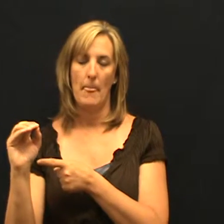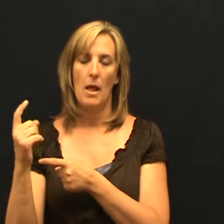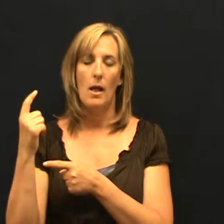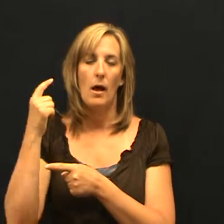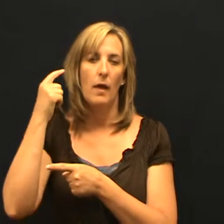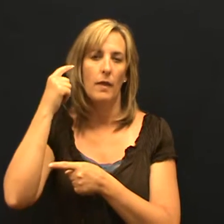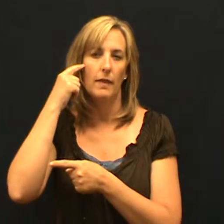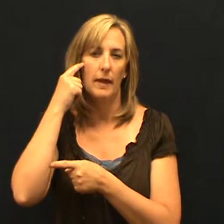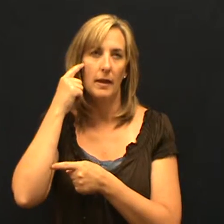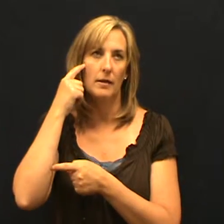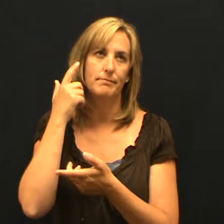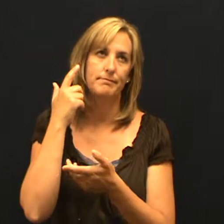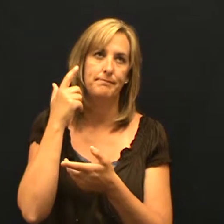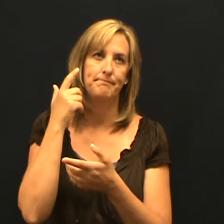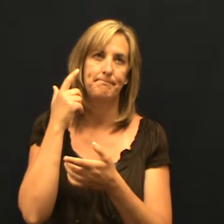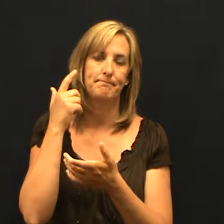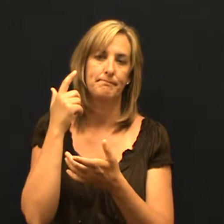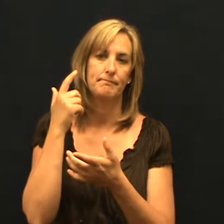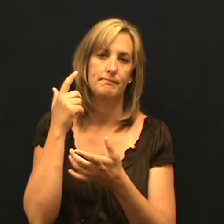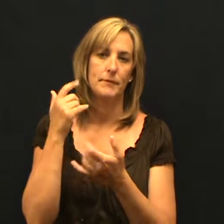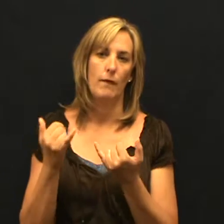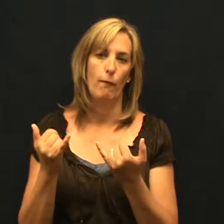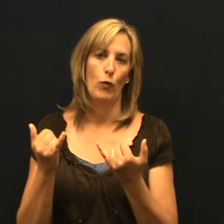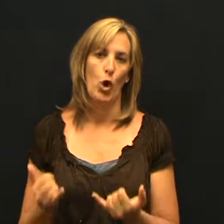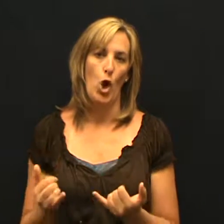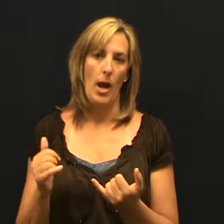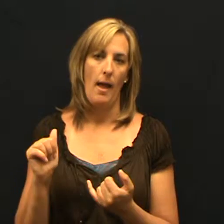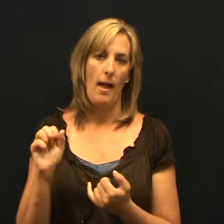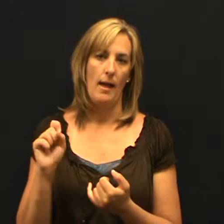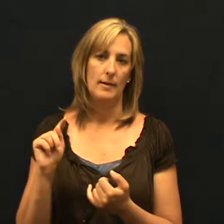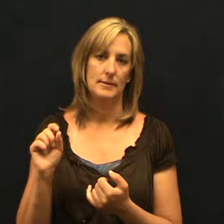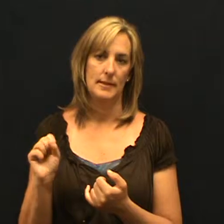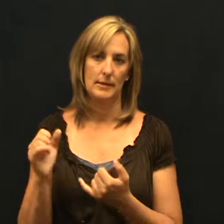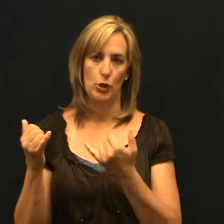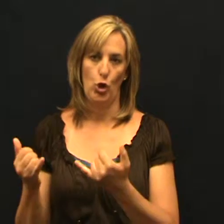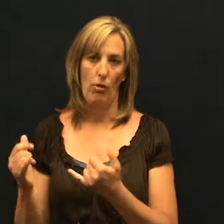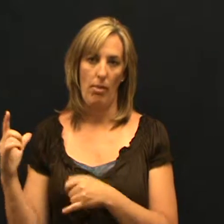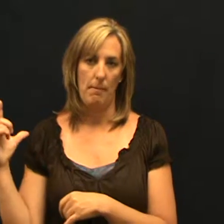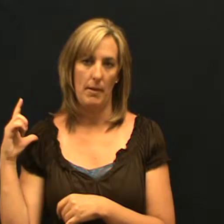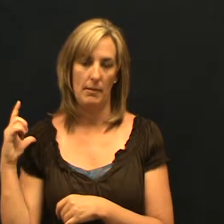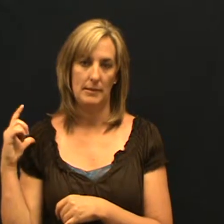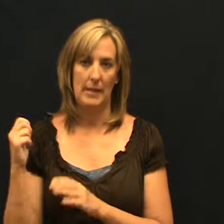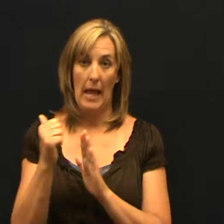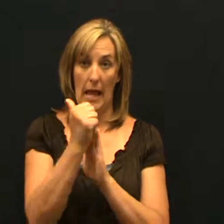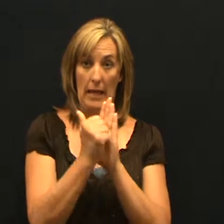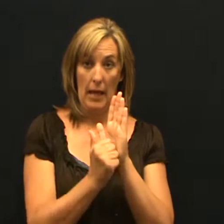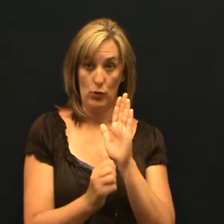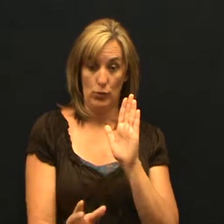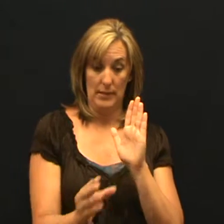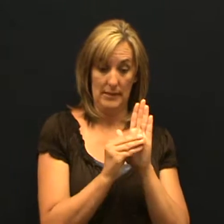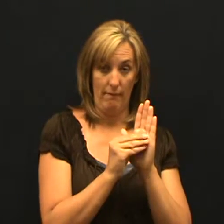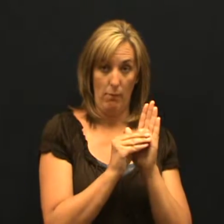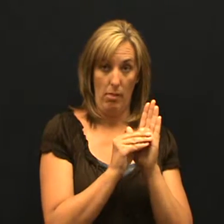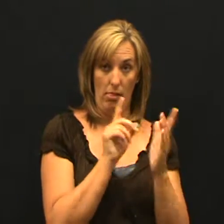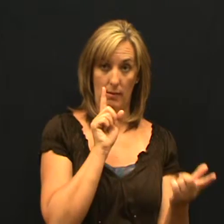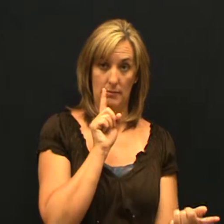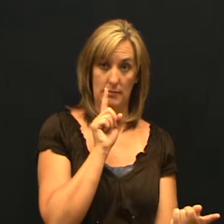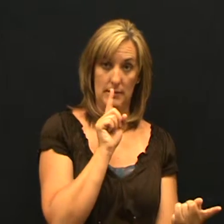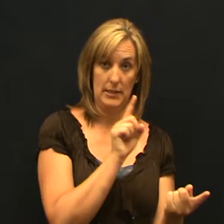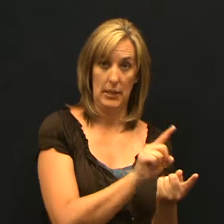now in terms of current assets and current liabilities. Accounts receivable decreased by $13